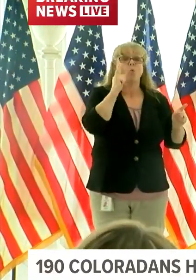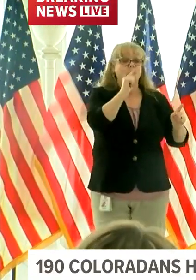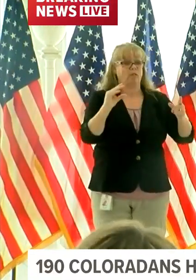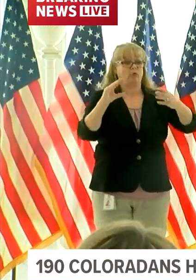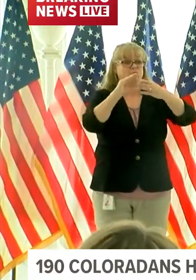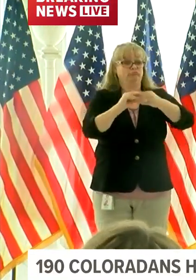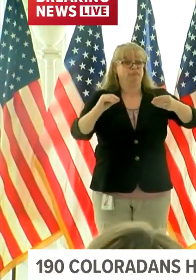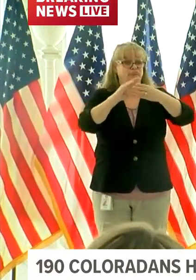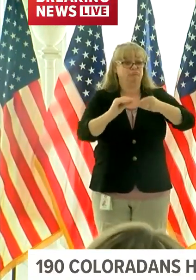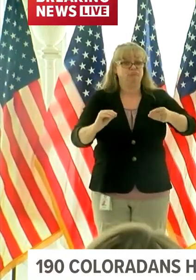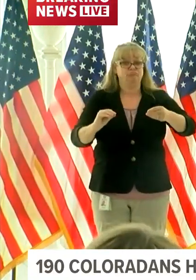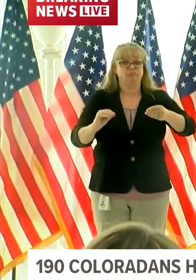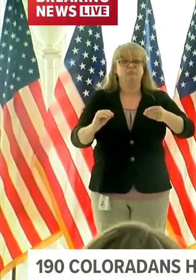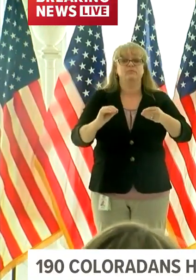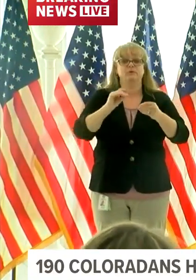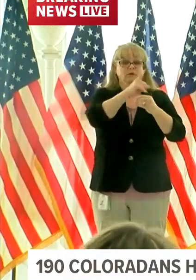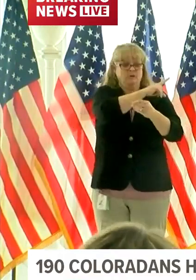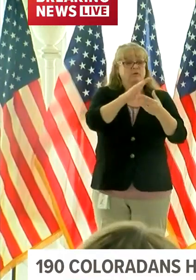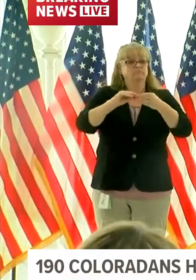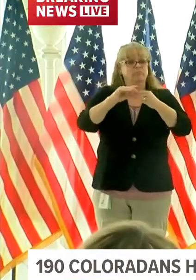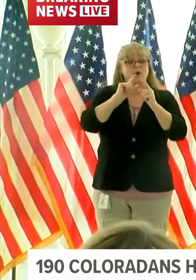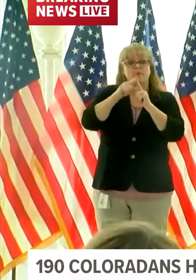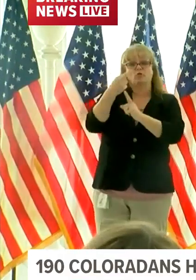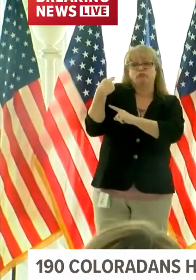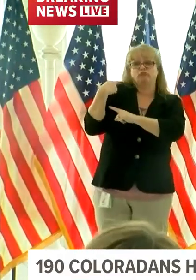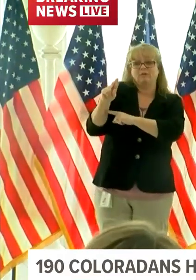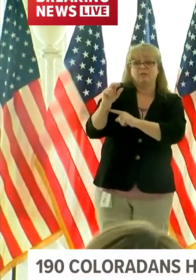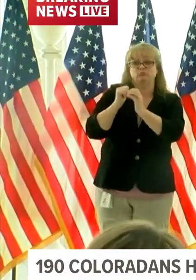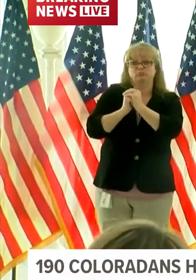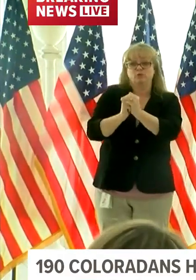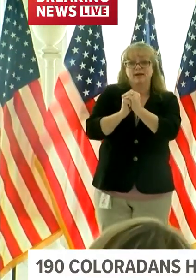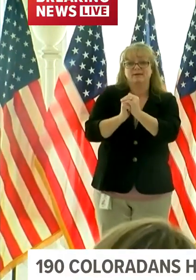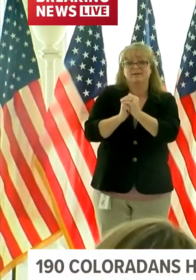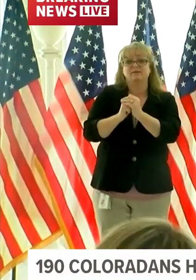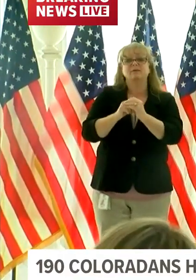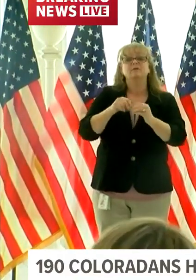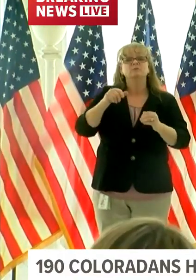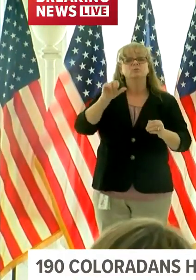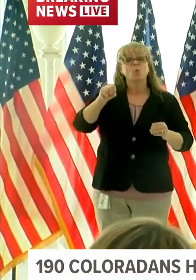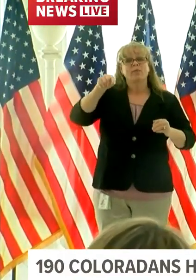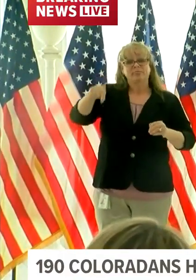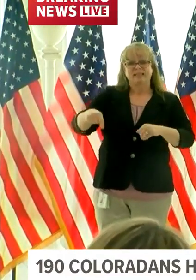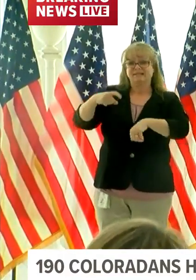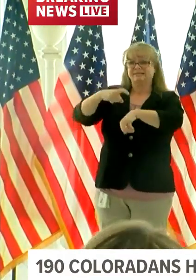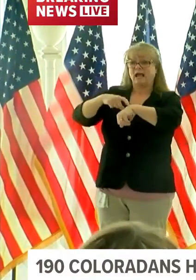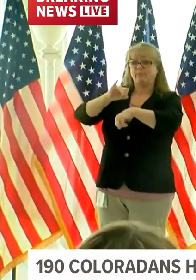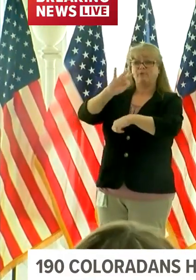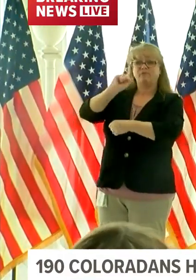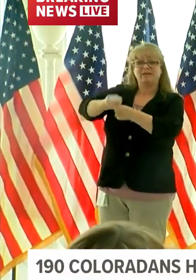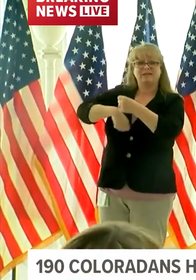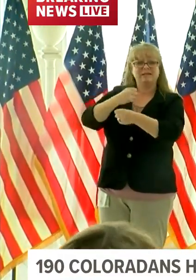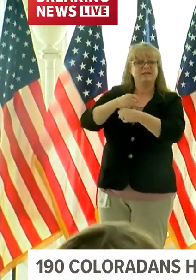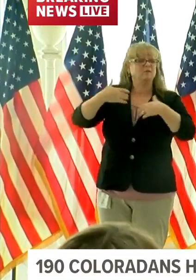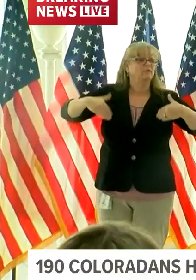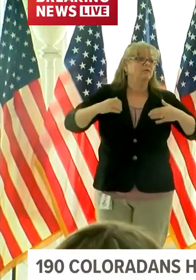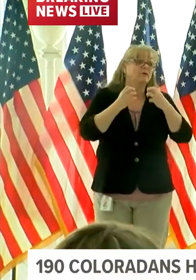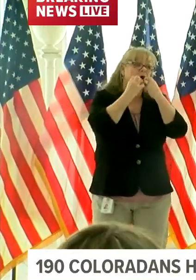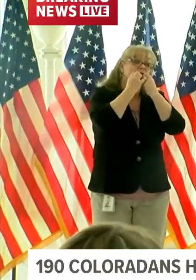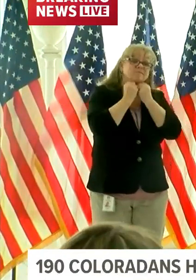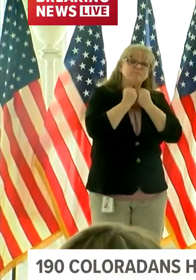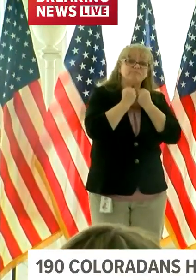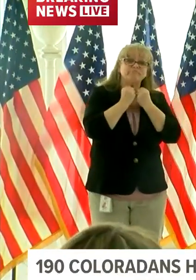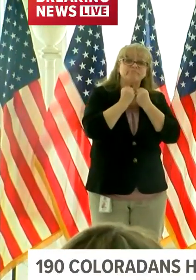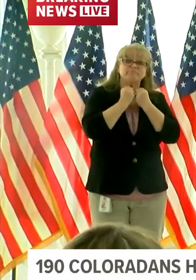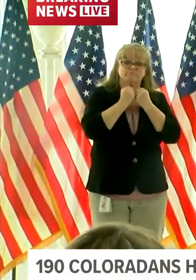sure that the Easter holiday can be as meaningful for us, and that we can, Coloradans can experience as much fellowship as